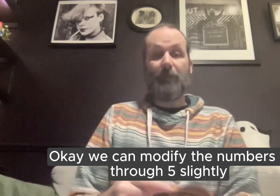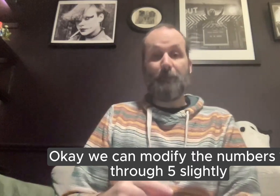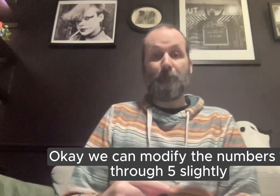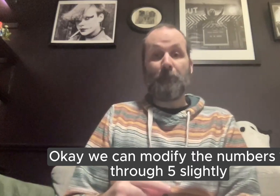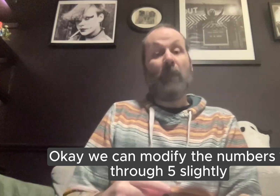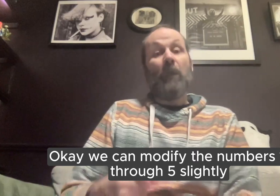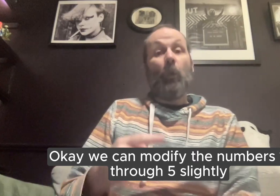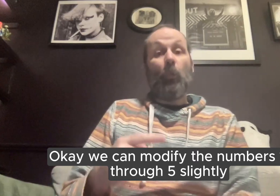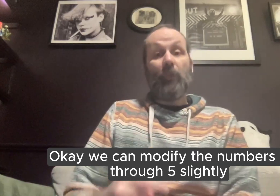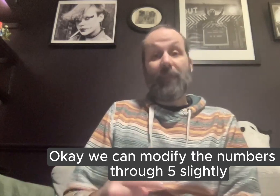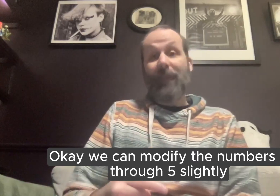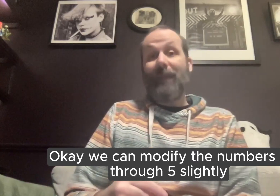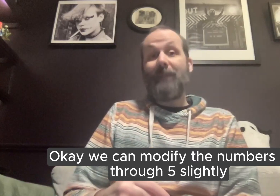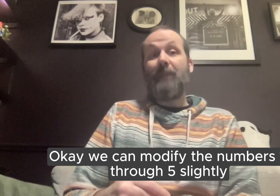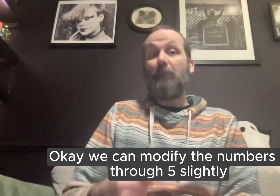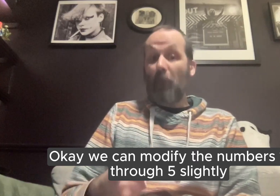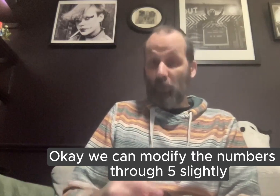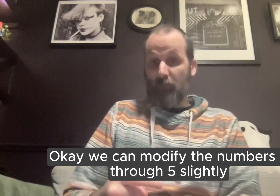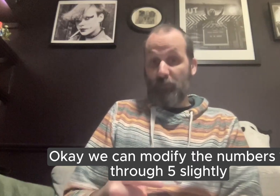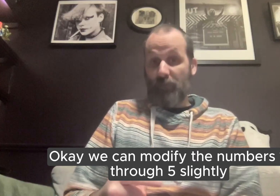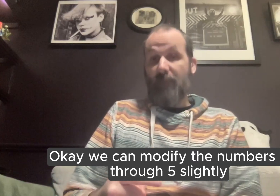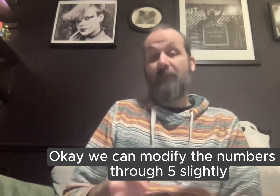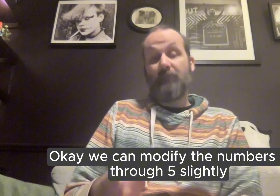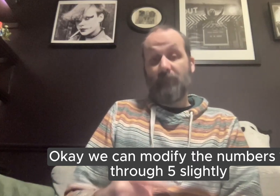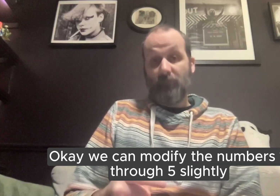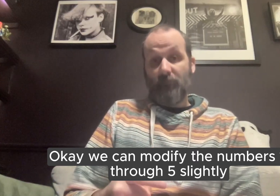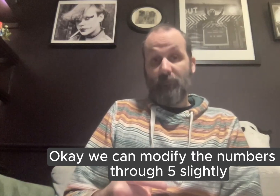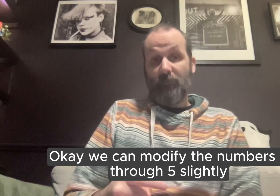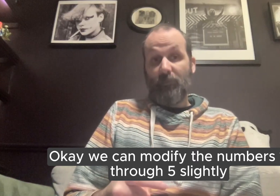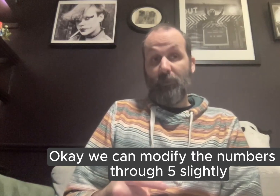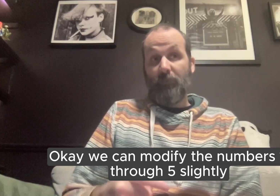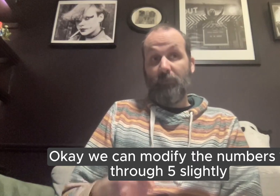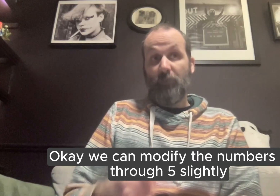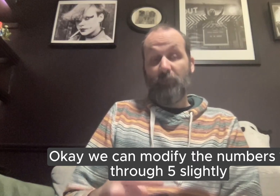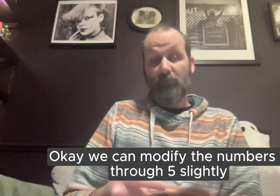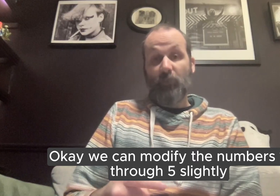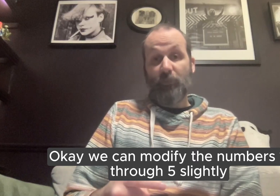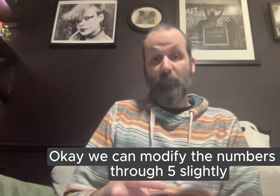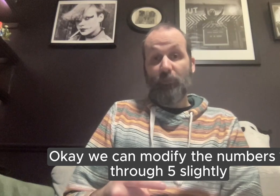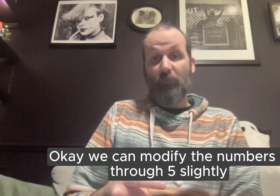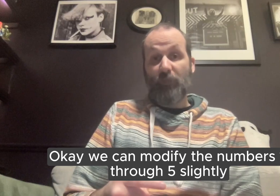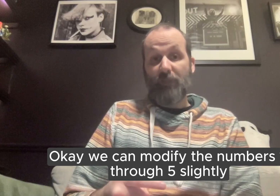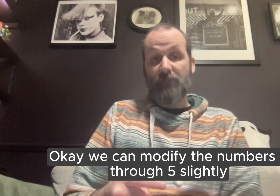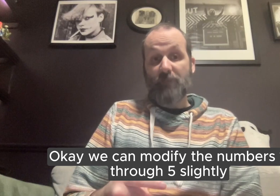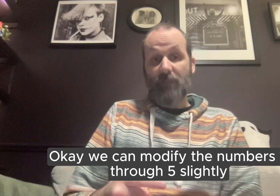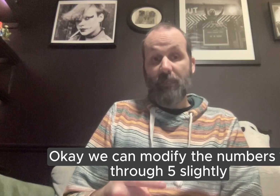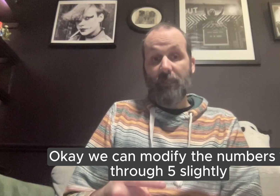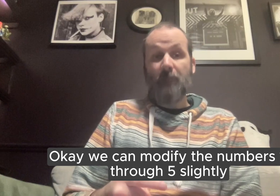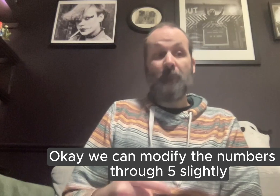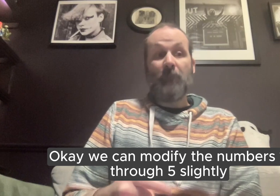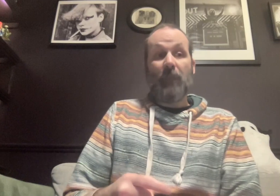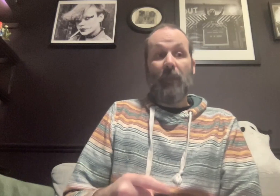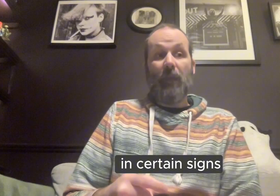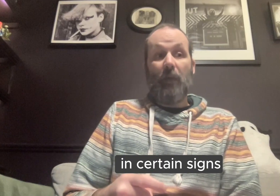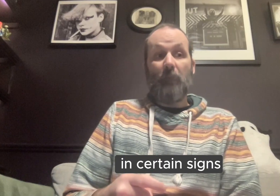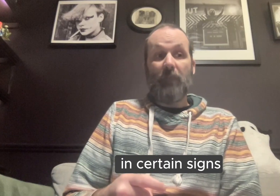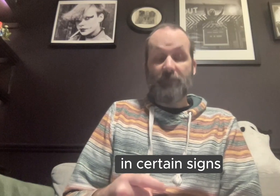Okay, we can modify the numbers 1 through 5 slightly in